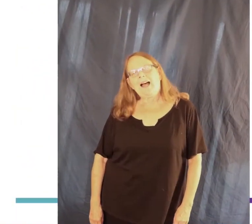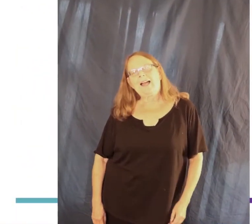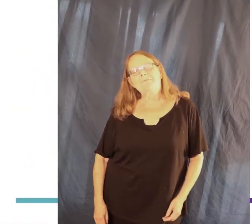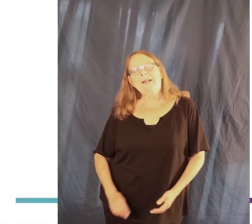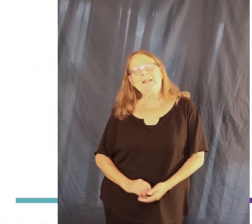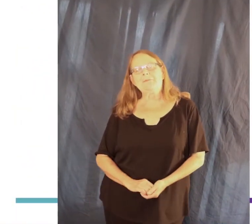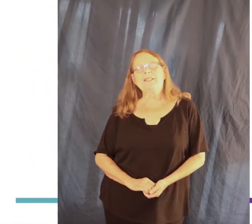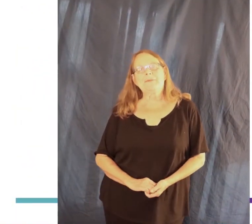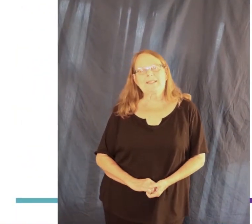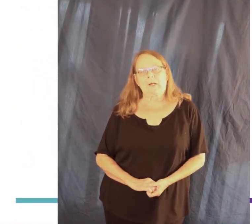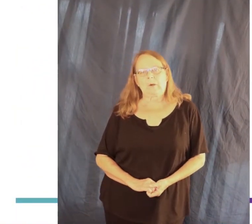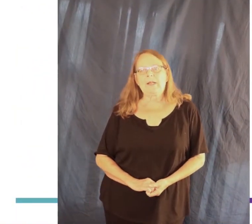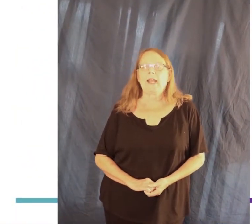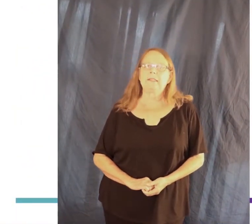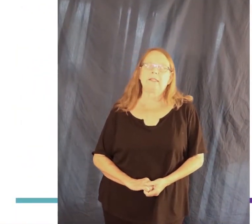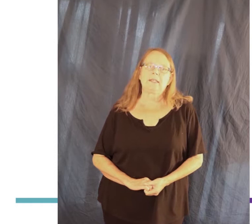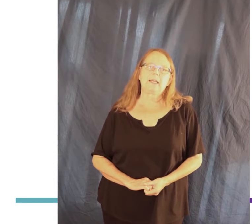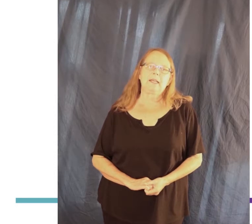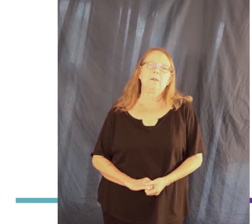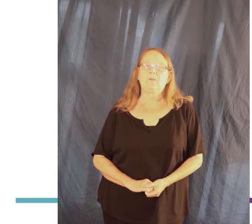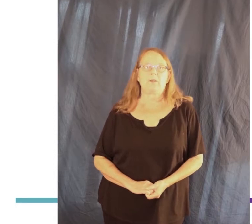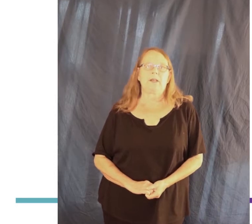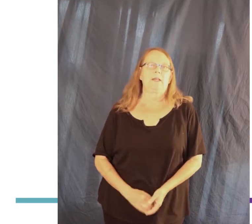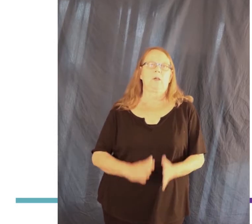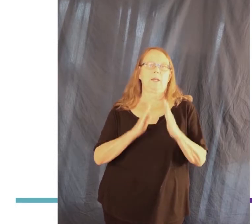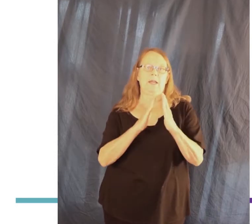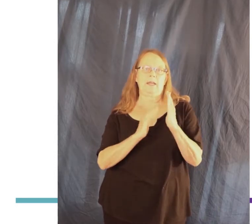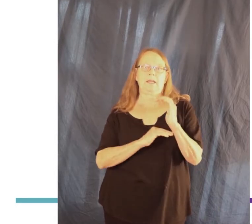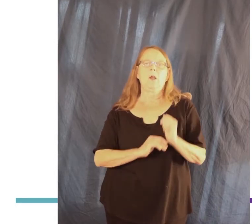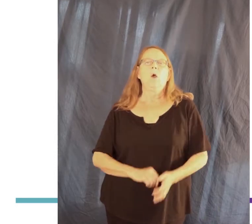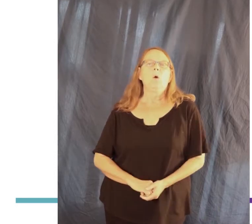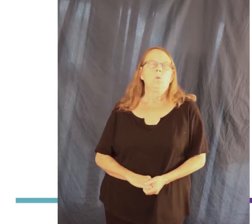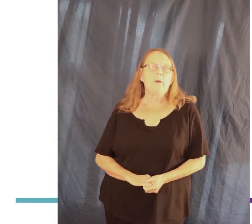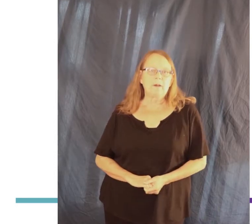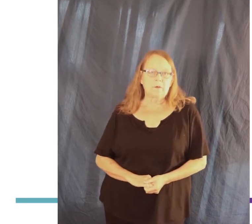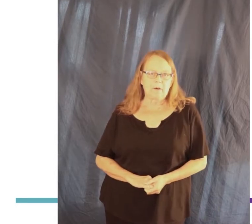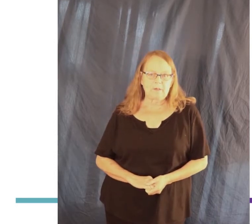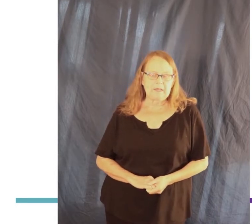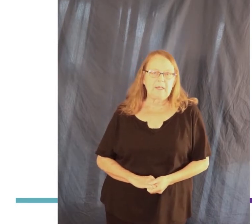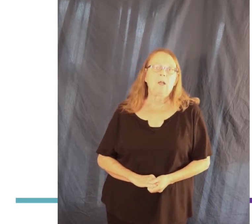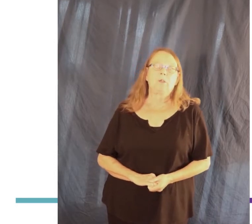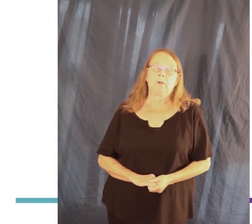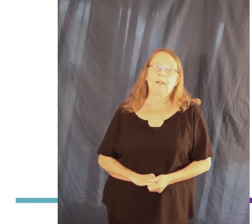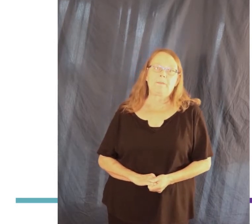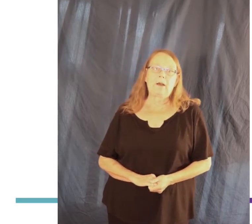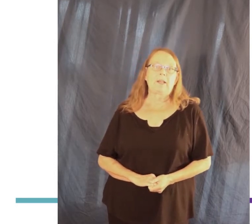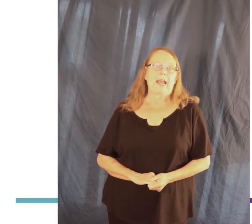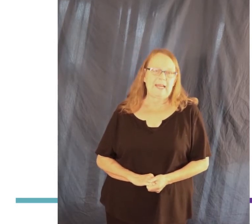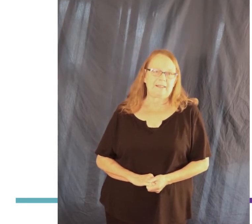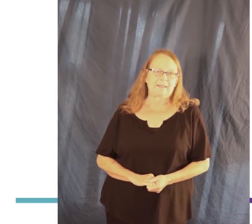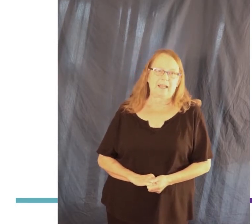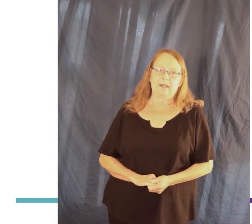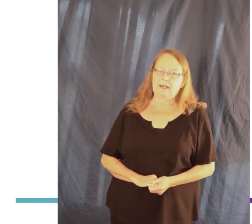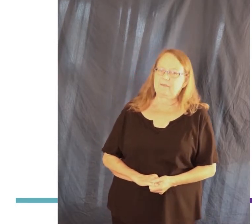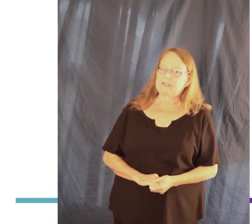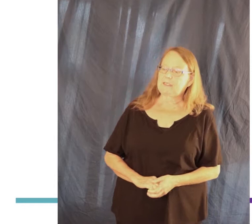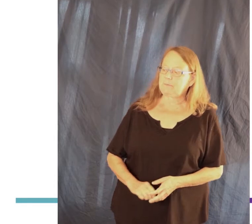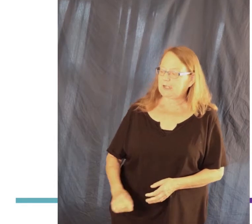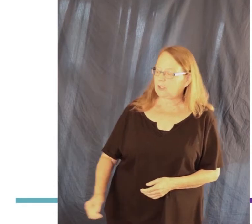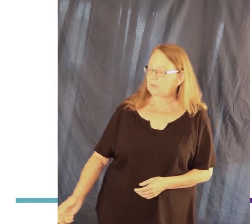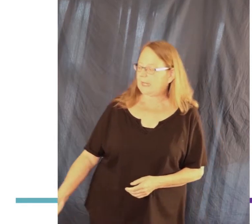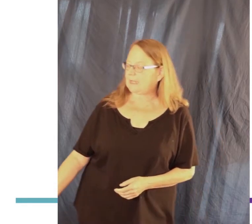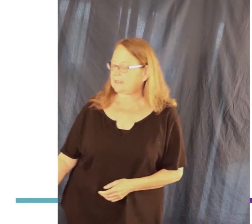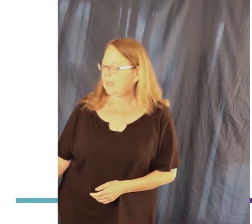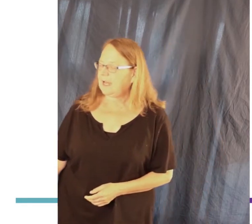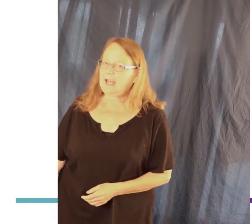Hi my name is Miss Karen and today for the letter A we are going to be learning about ants and I have a